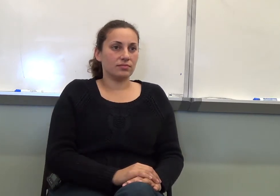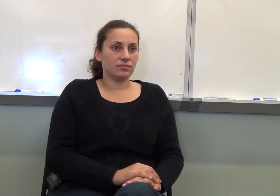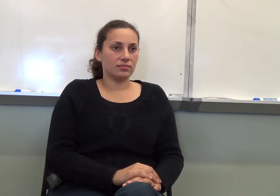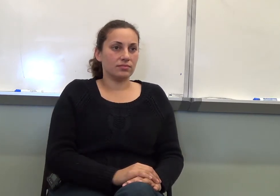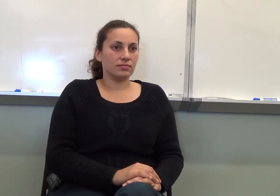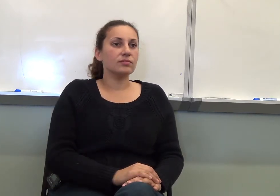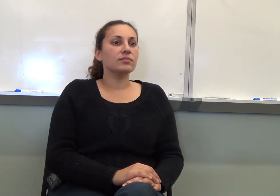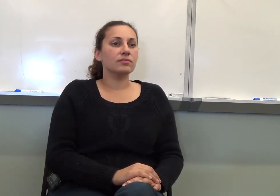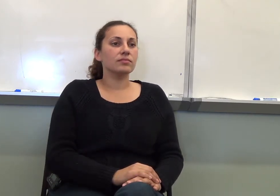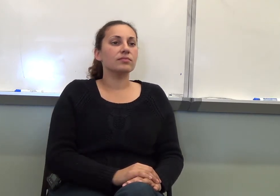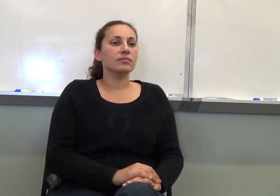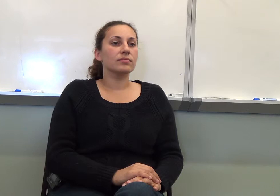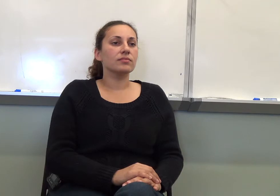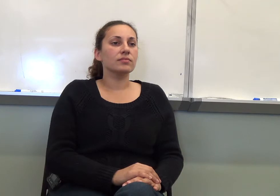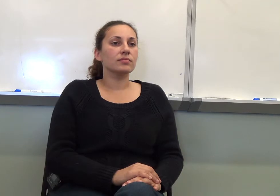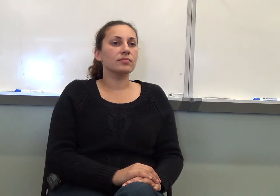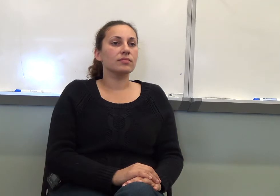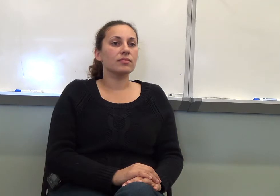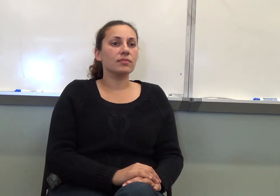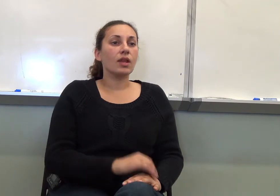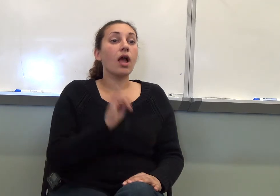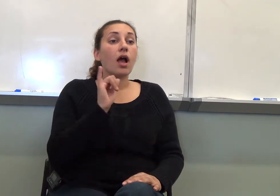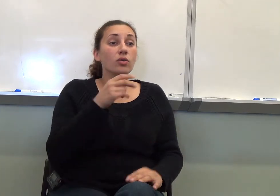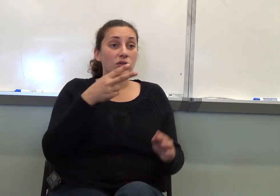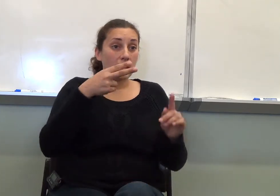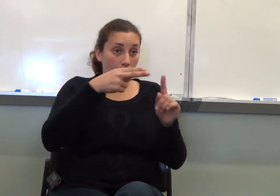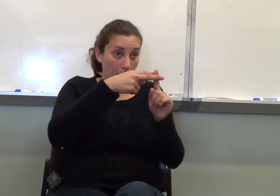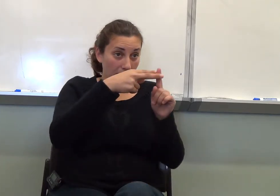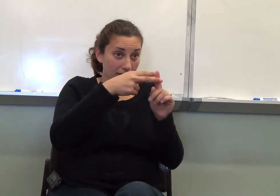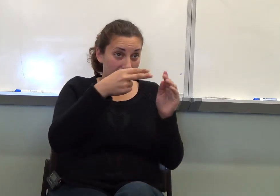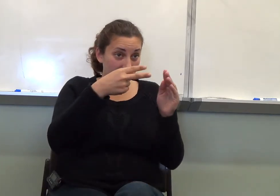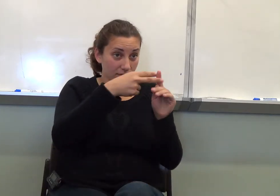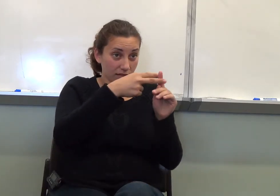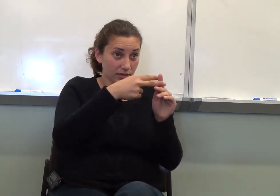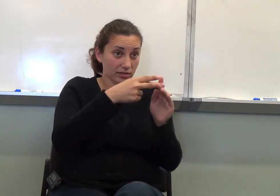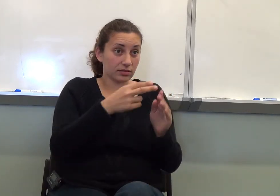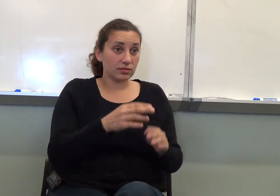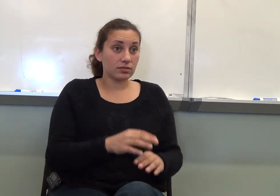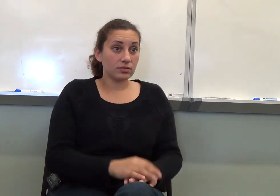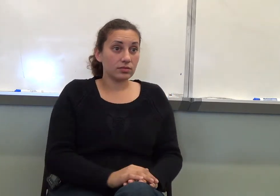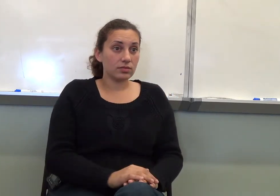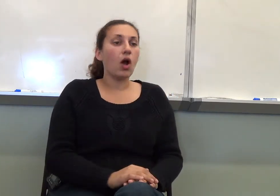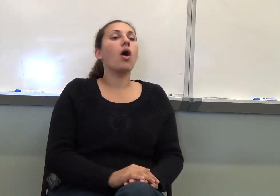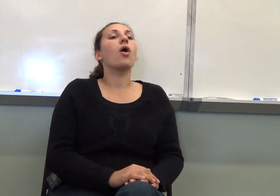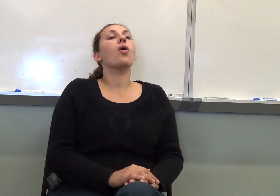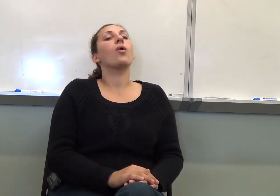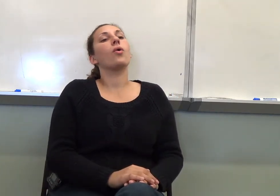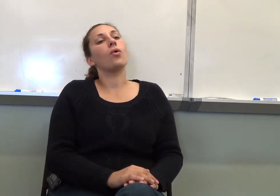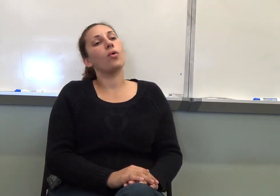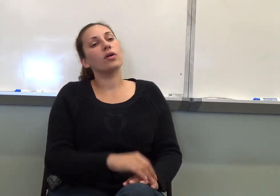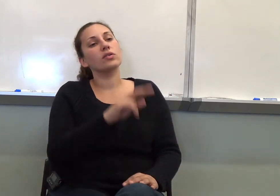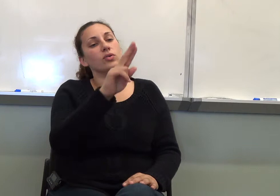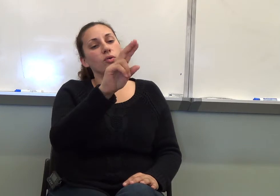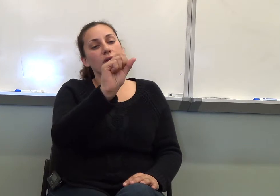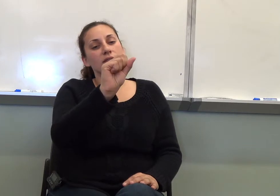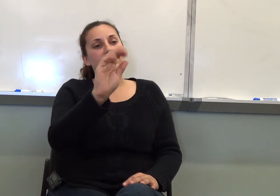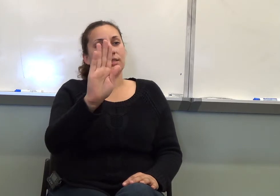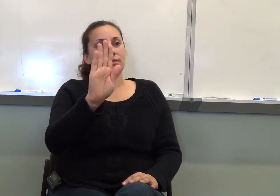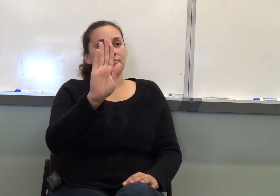All right, so let's solve some equations here. Now what we're going to do is, they used to say on Monty Python, now for something completely